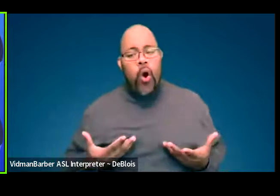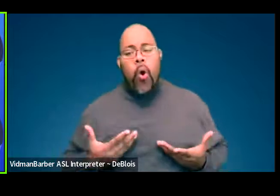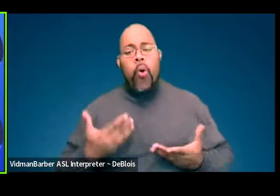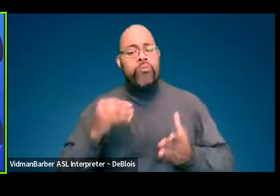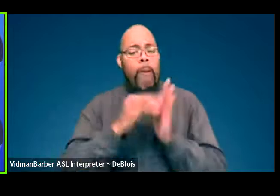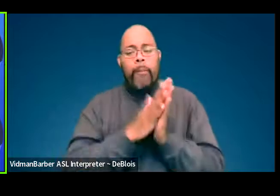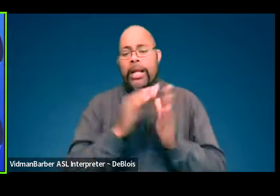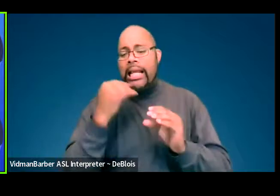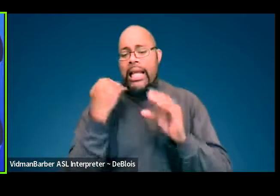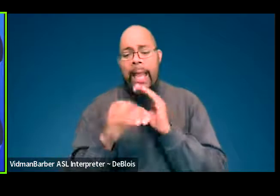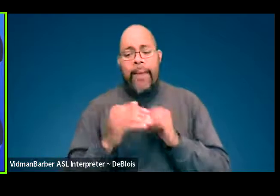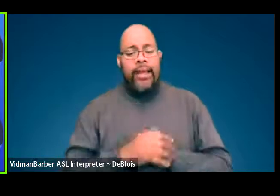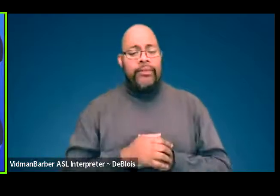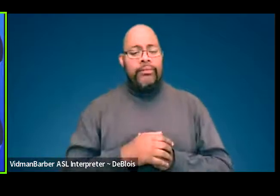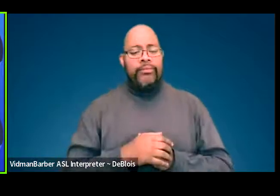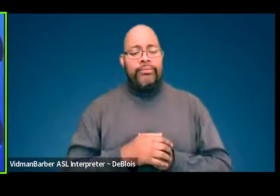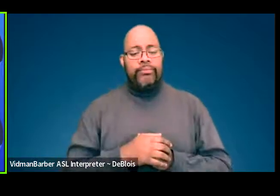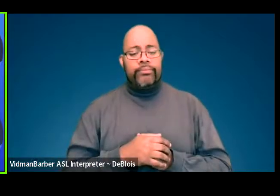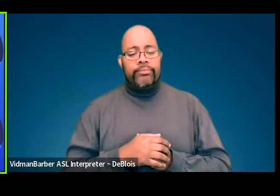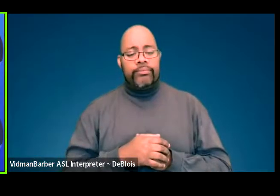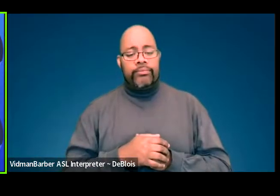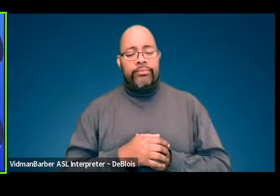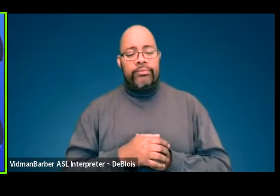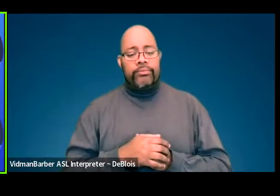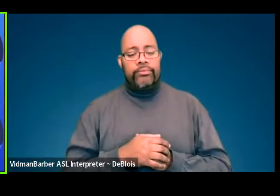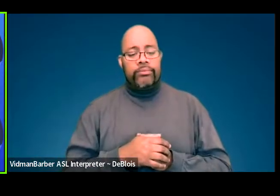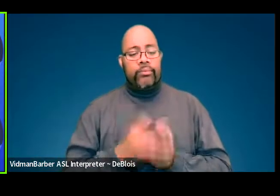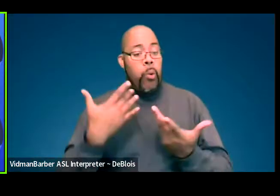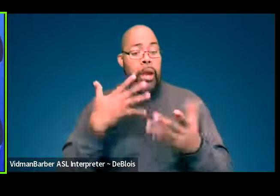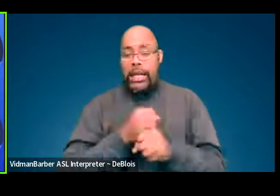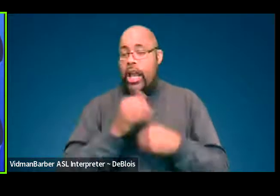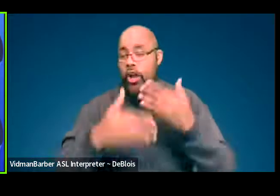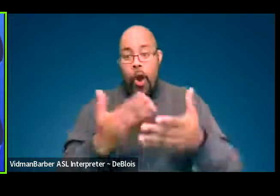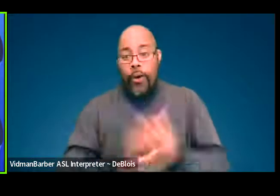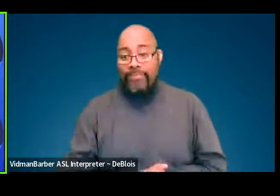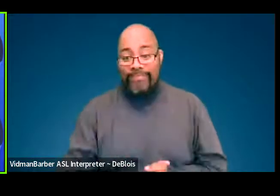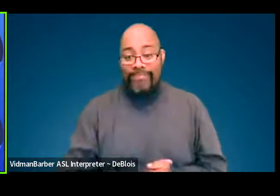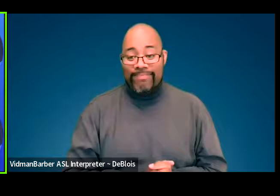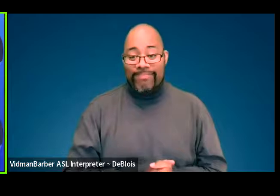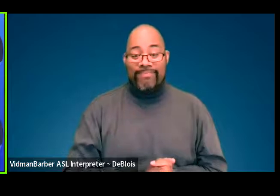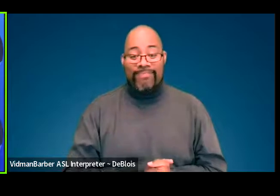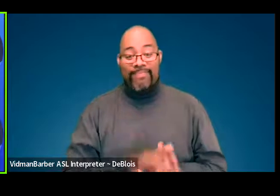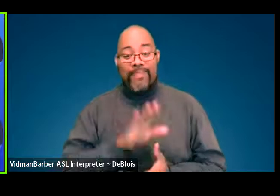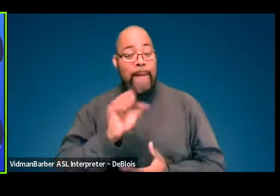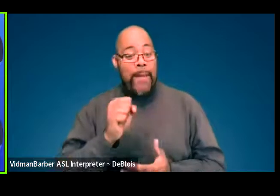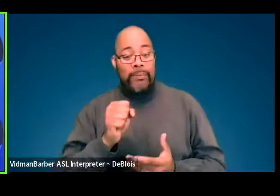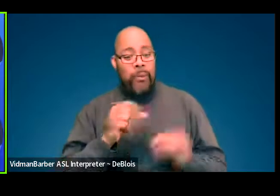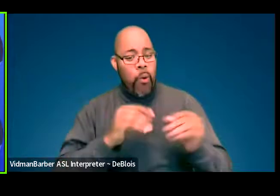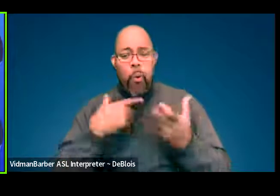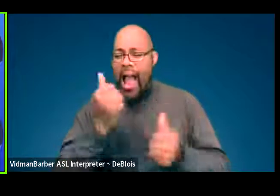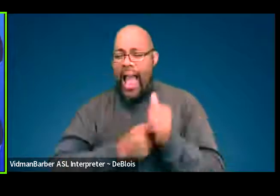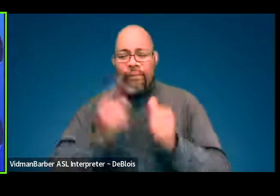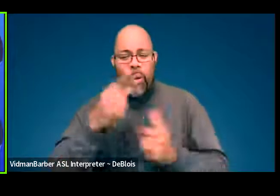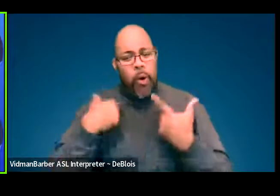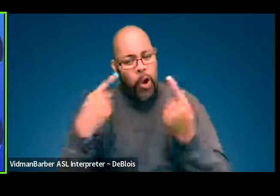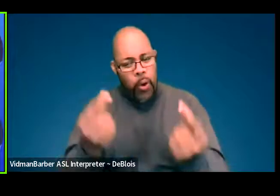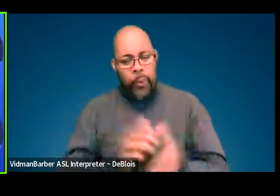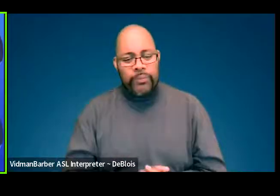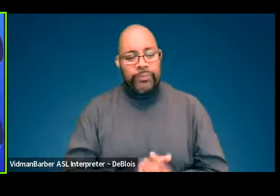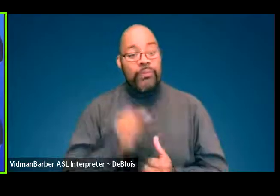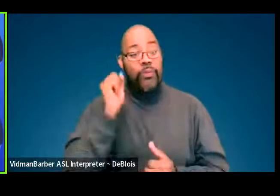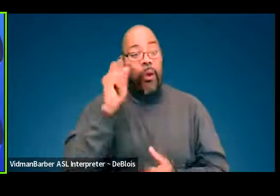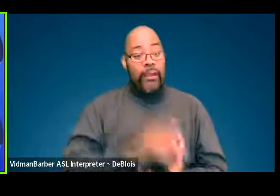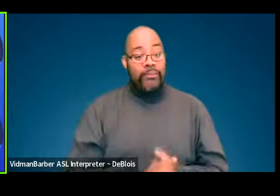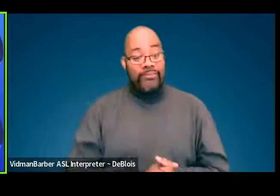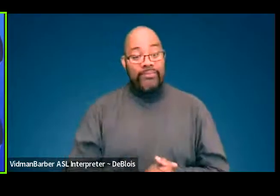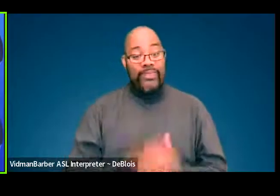that in an email. And we'll get it going. BIMS is booming. We want to be everywhere. All righty,